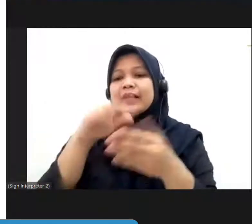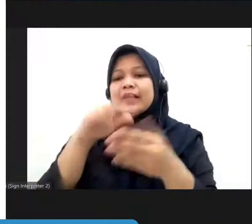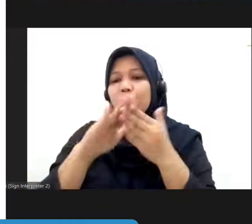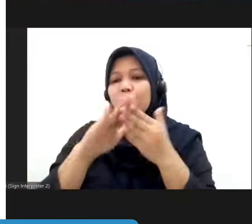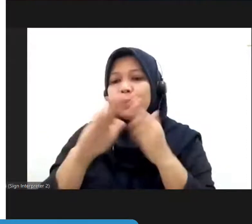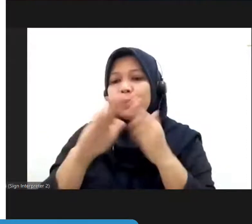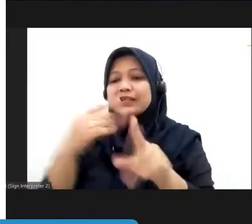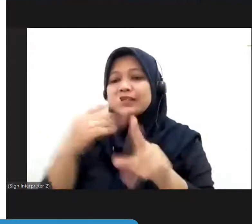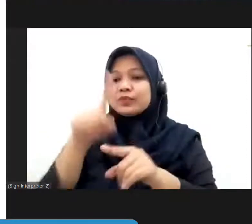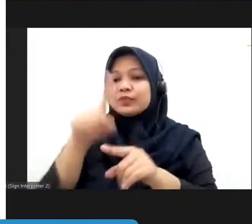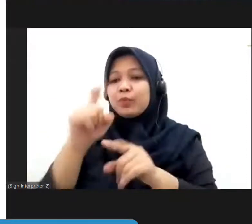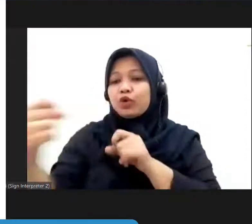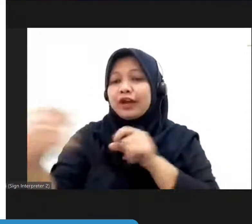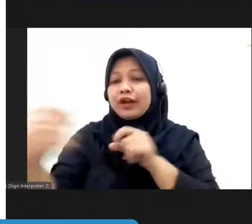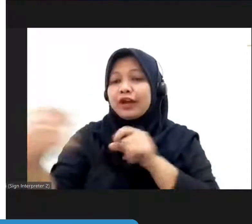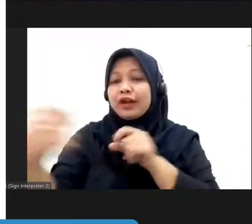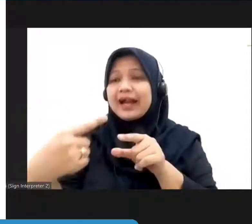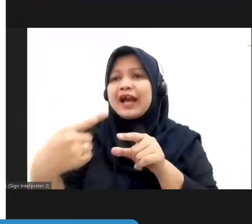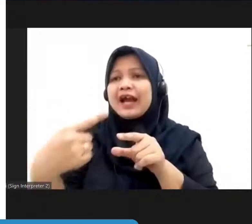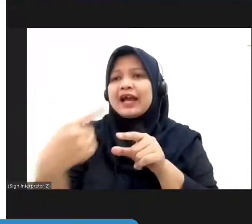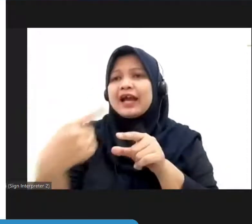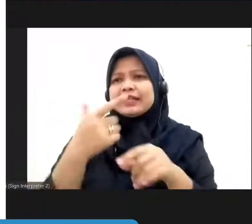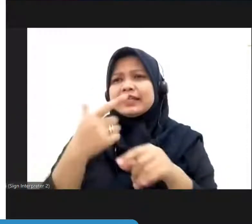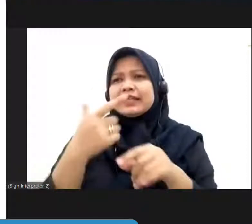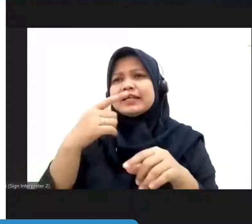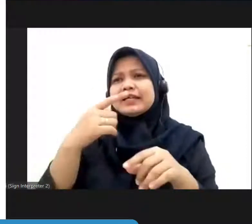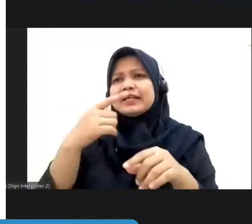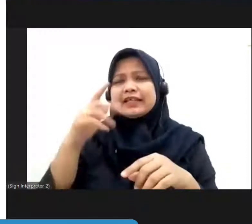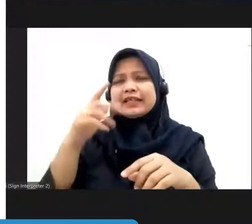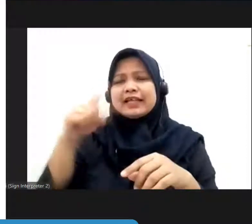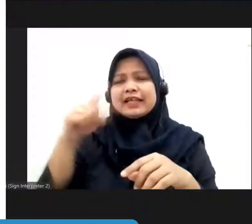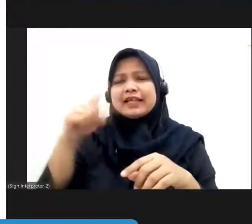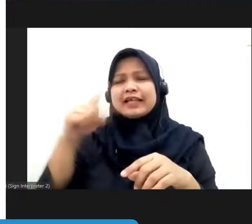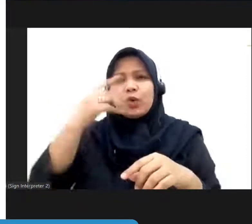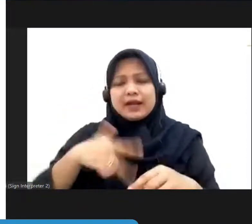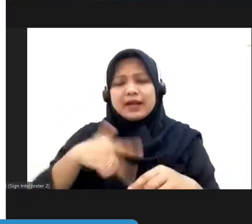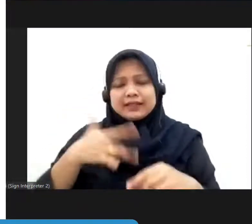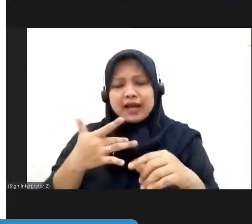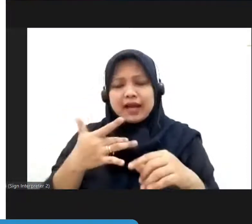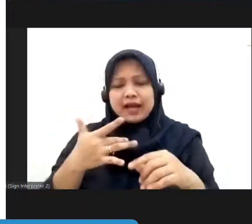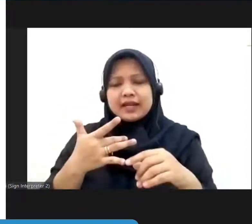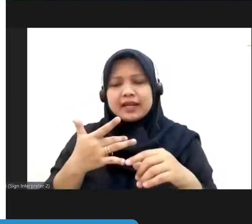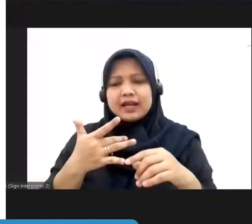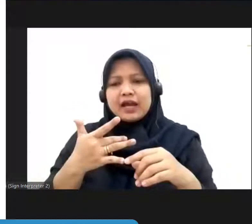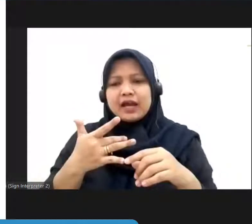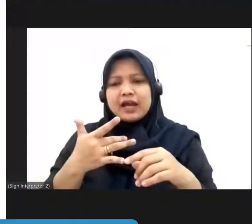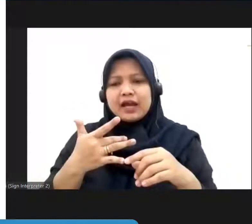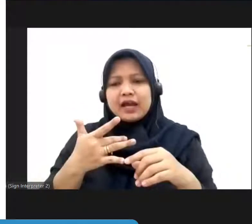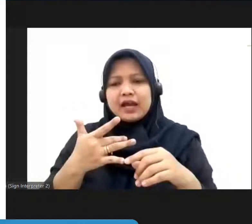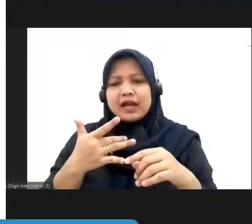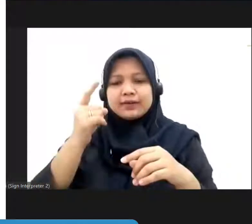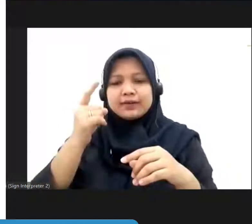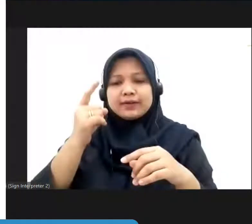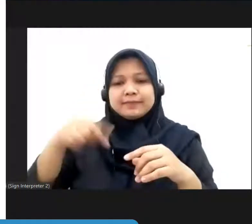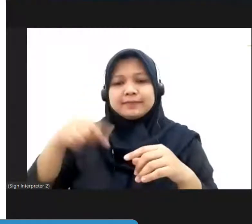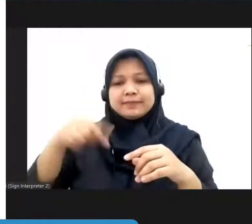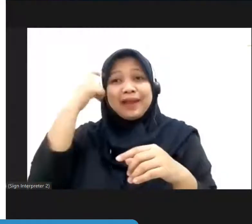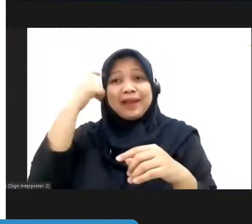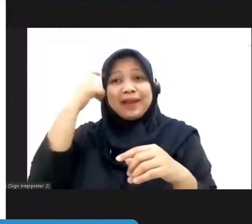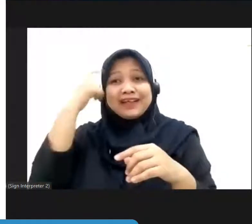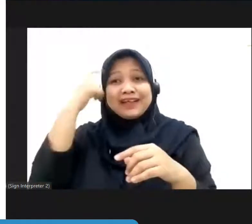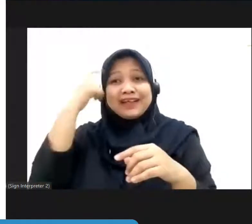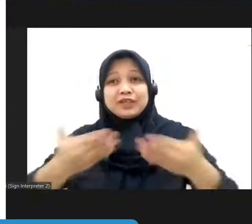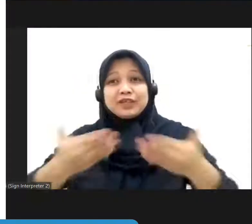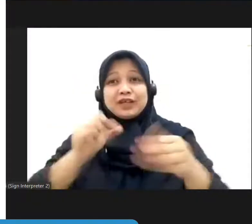we always feel like our core excellence. But we also learn from this pandemic and also other, yeah, like